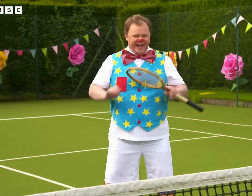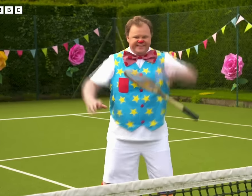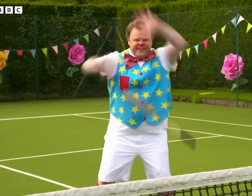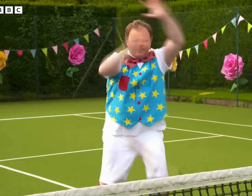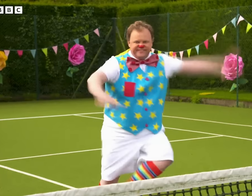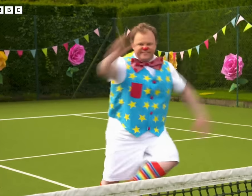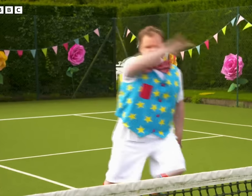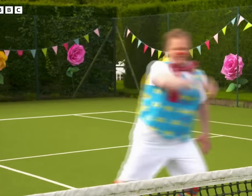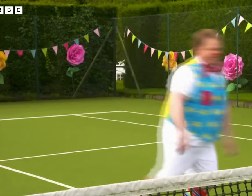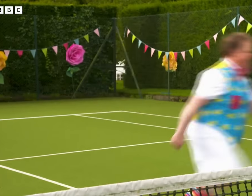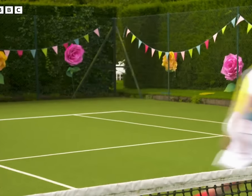Wait.